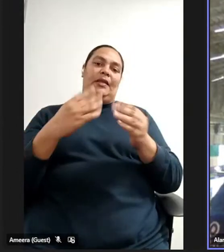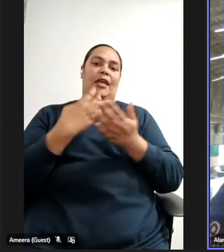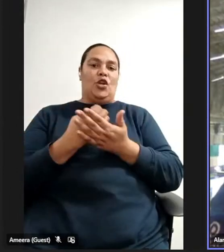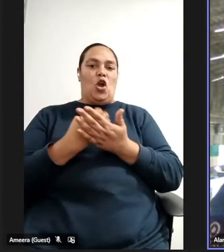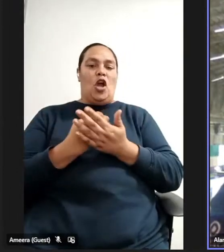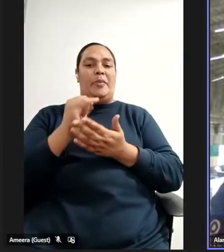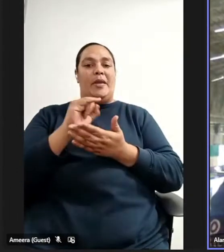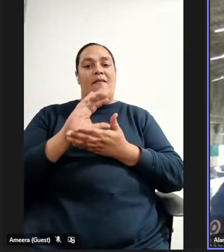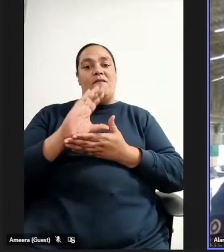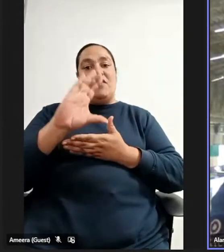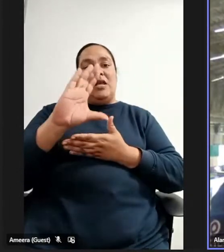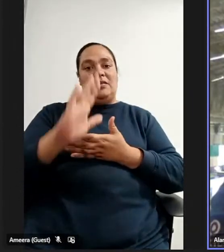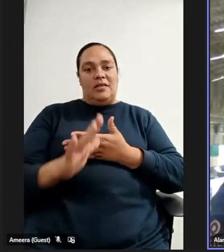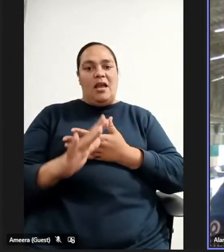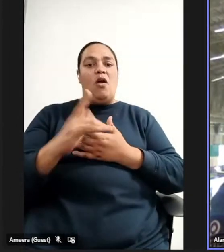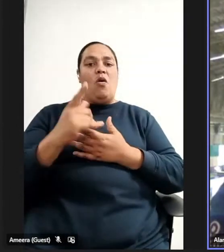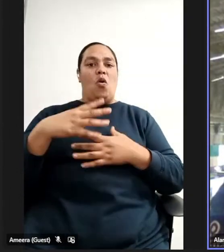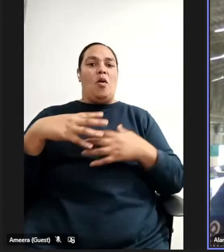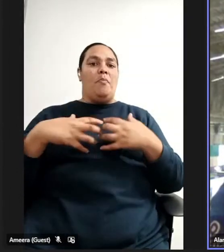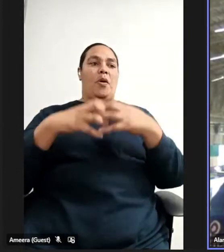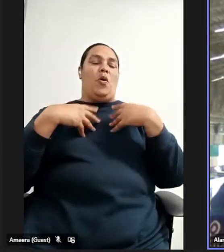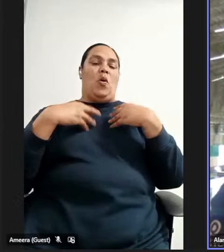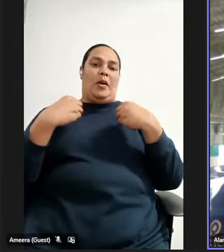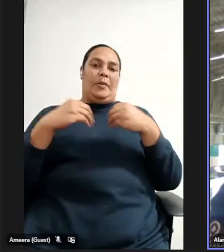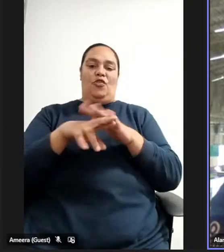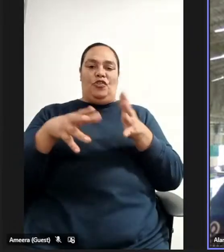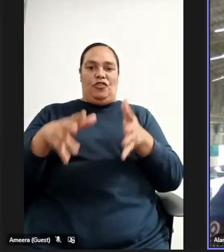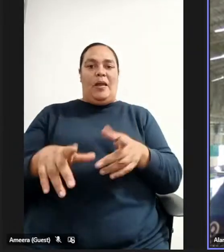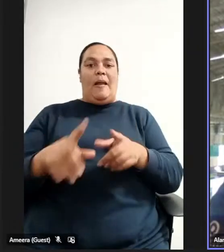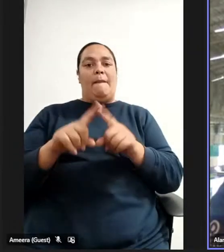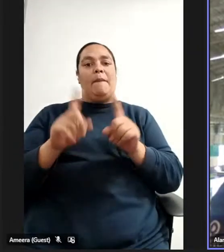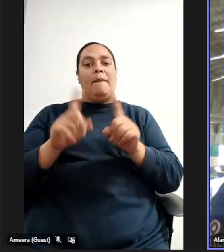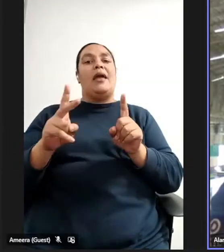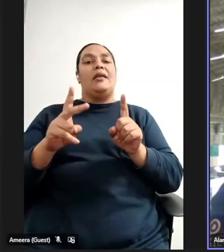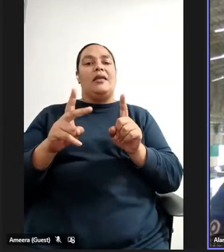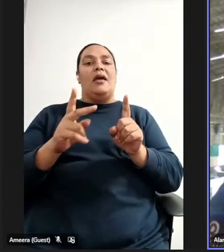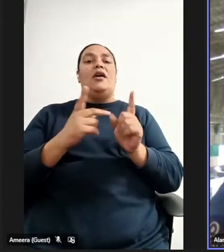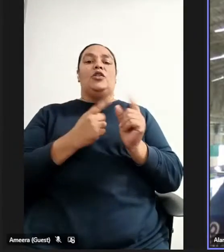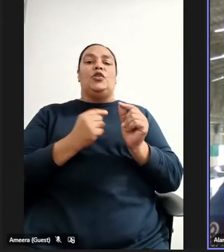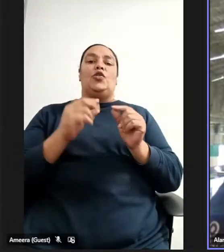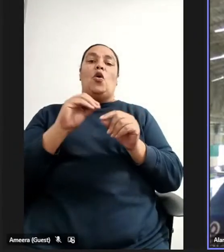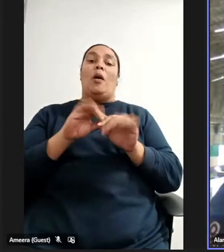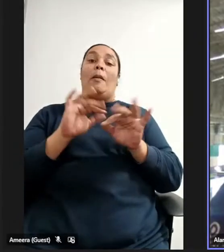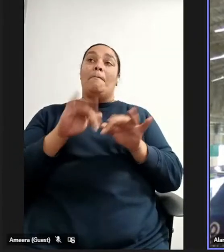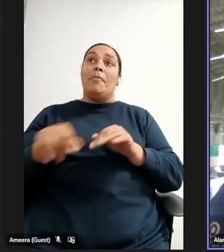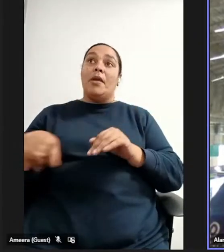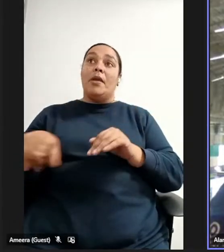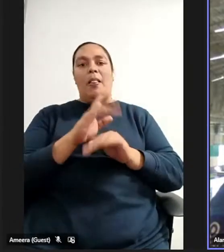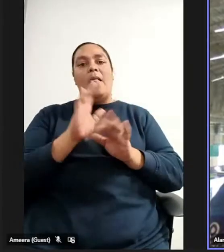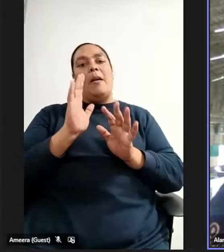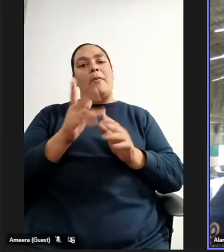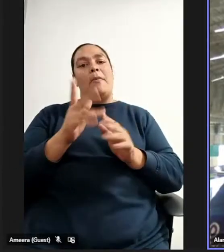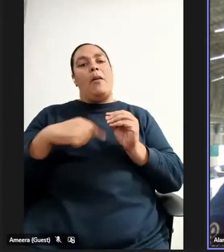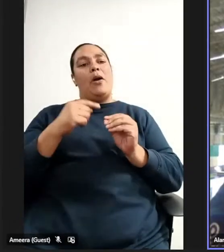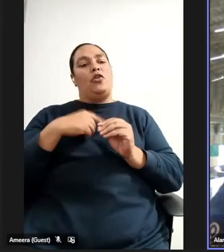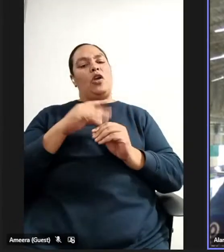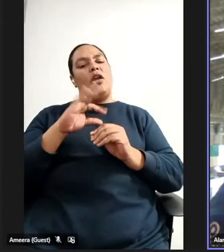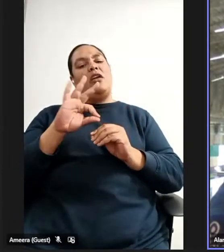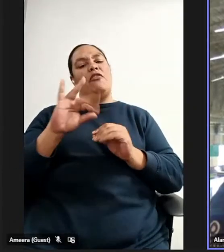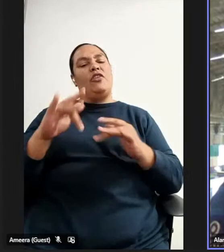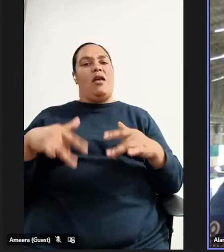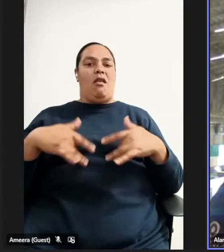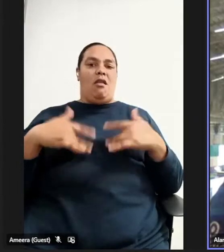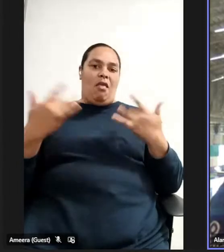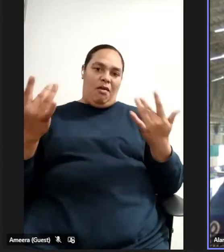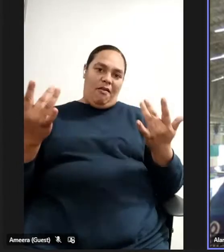and entrepreneur in the region. But then again, it also knocks onto the citizens just about our daily lives. I always